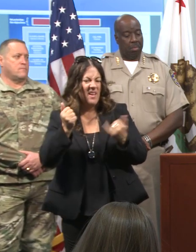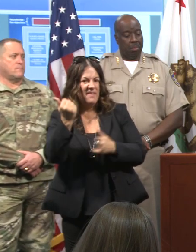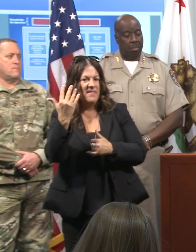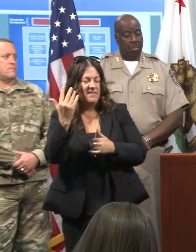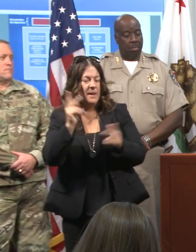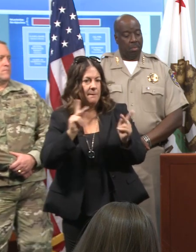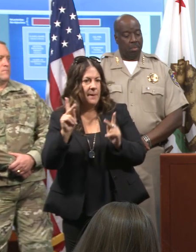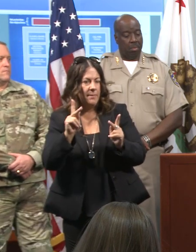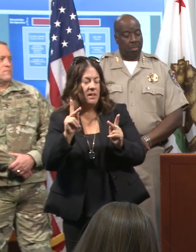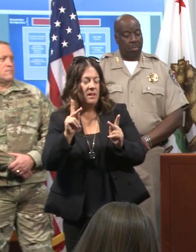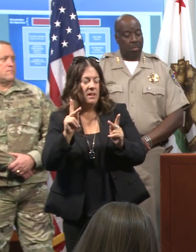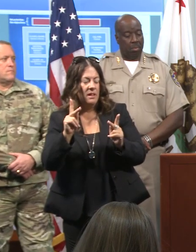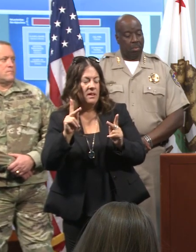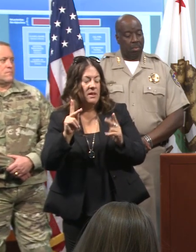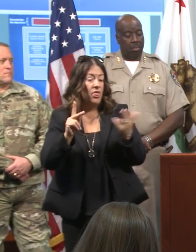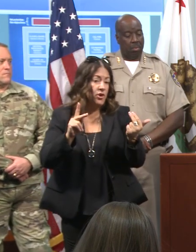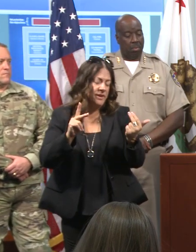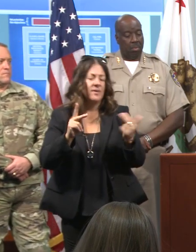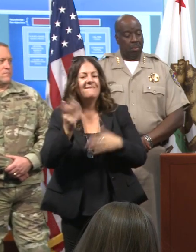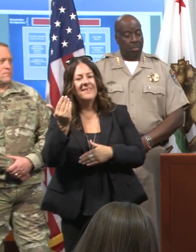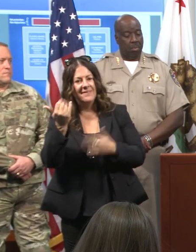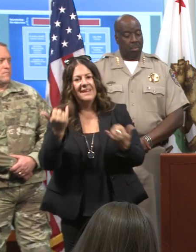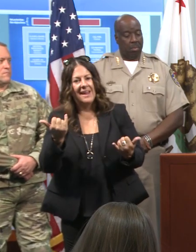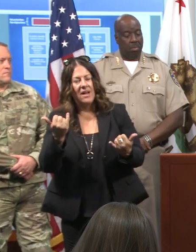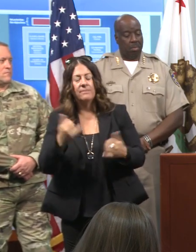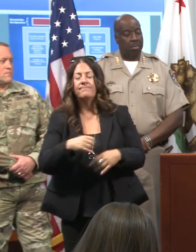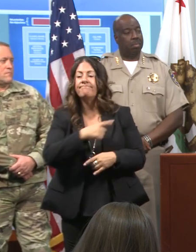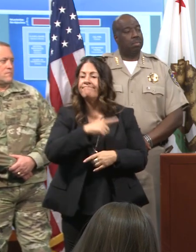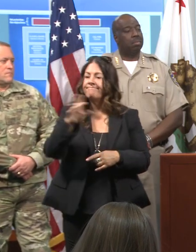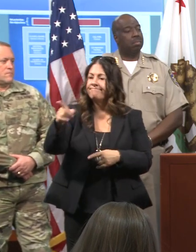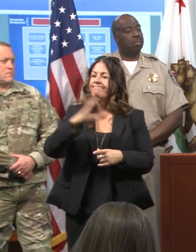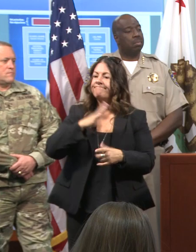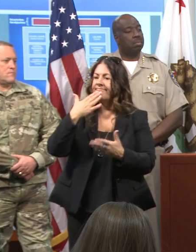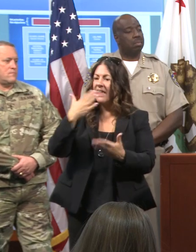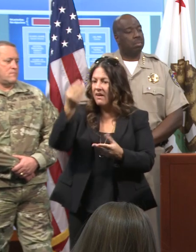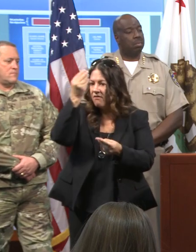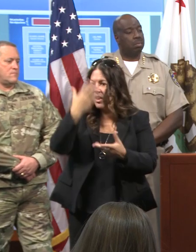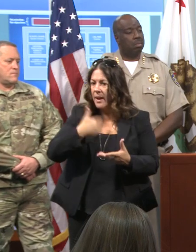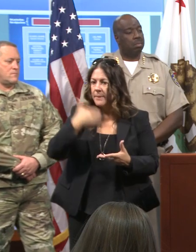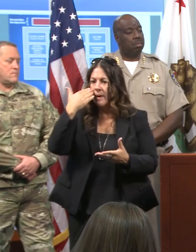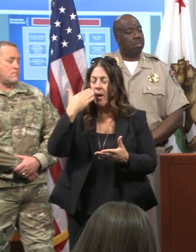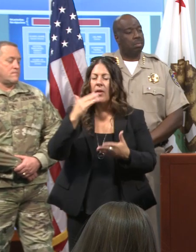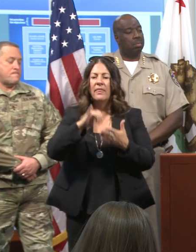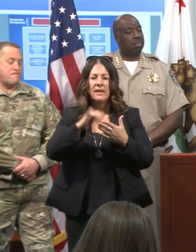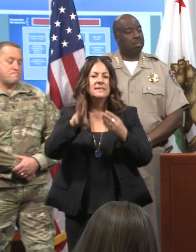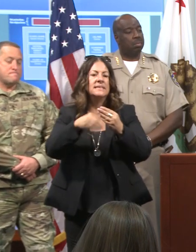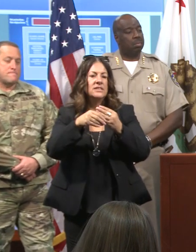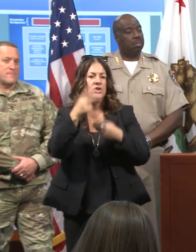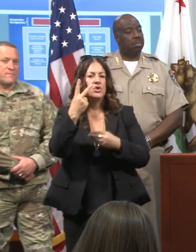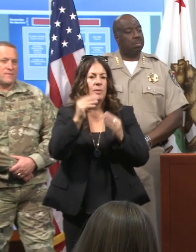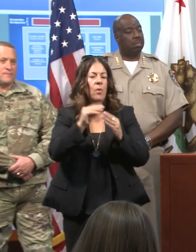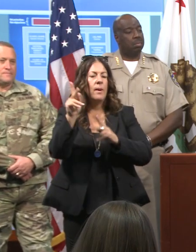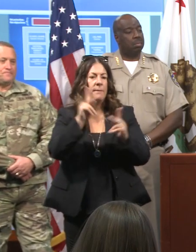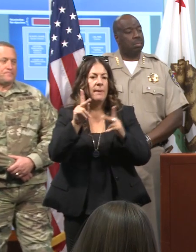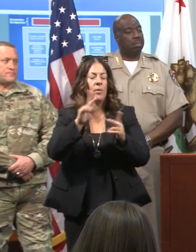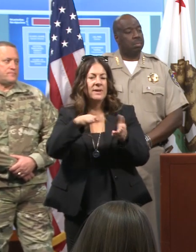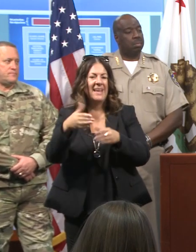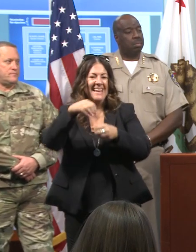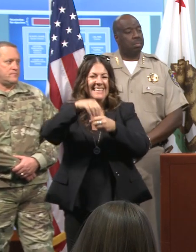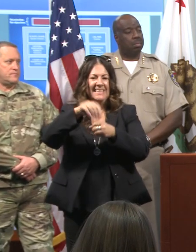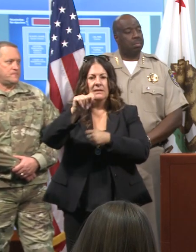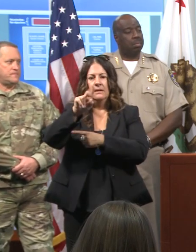So as she reported, we're now up to a total of 15 fatalities with two additional on the Tubbs fire for a total of